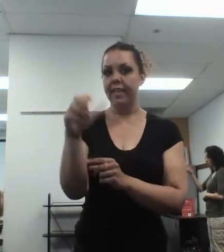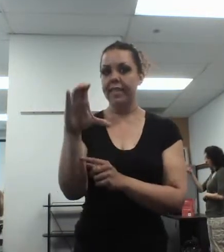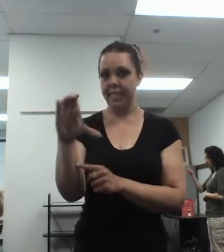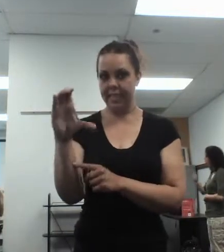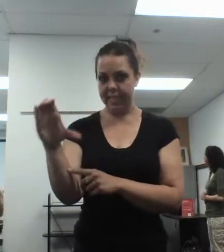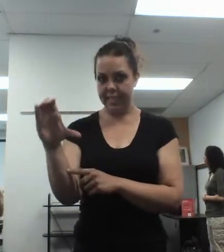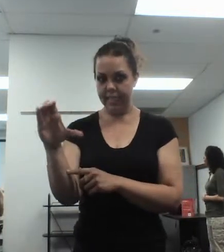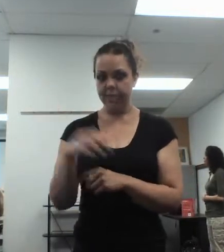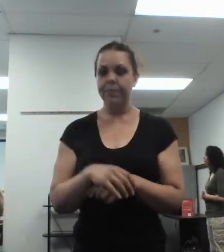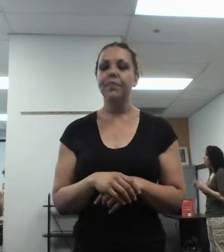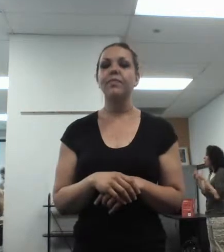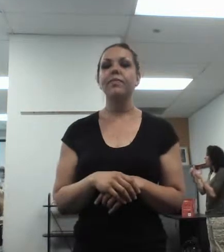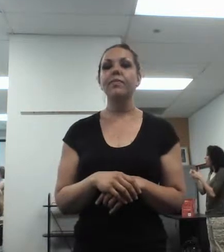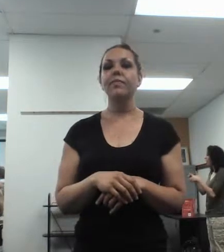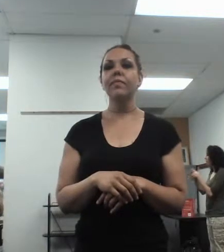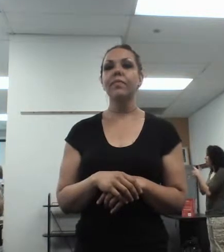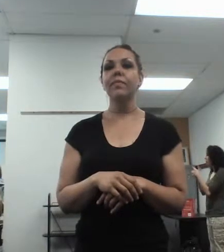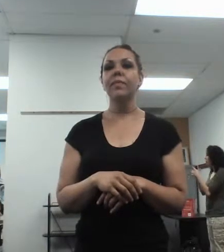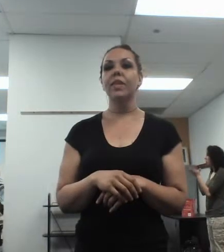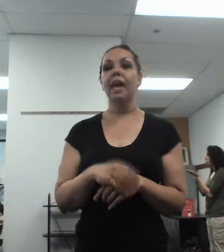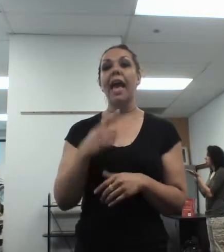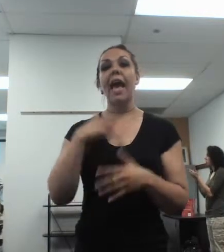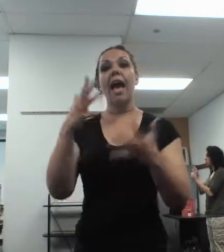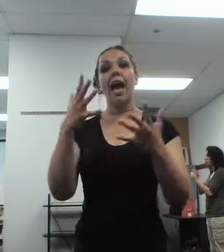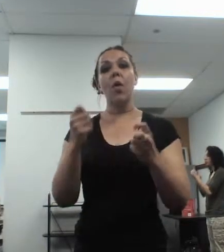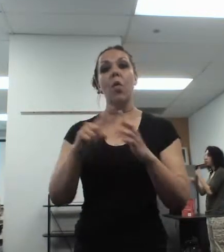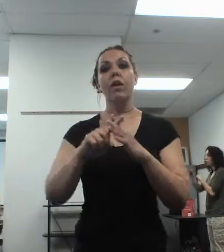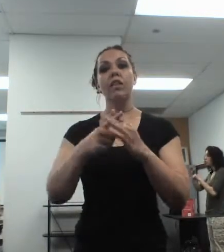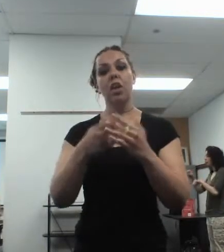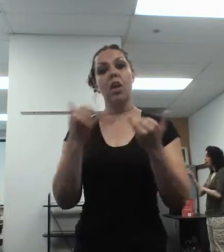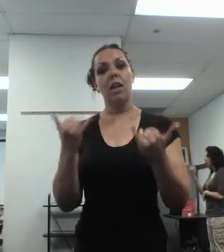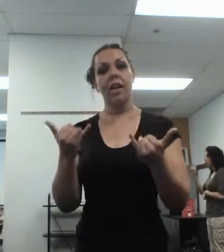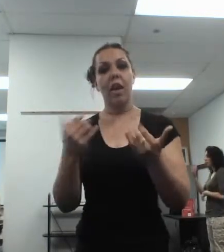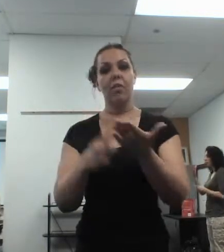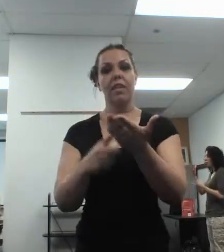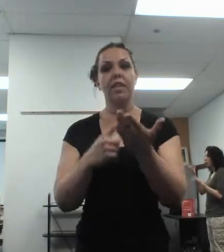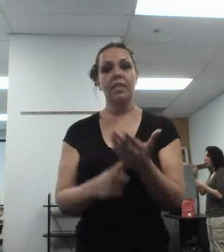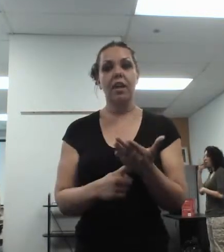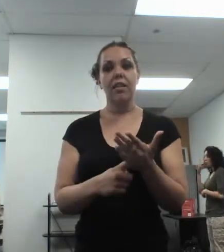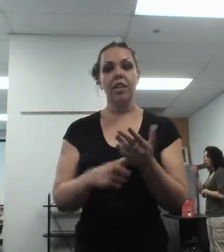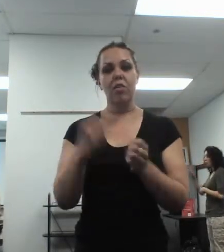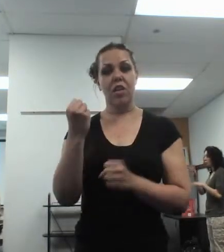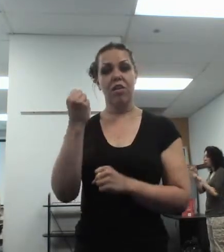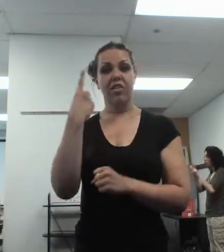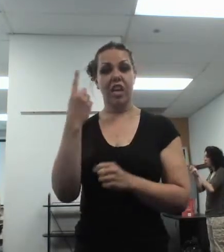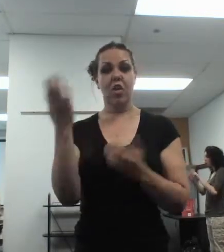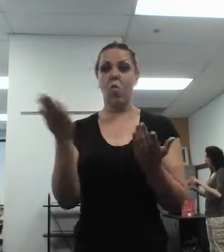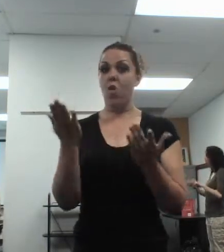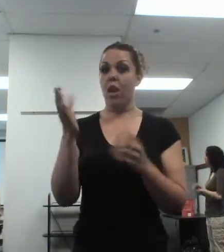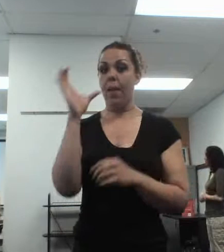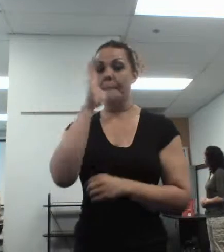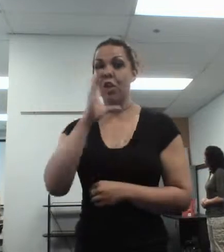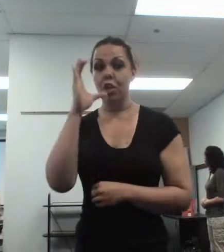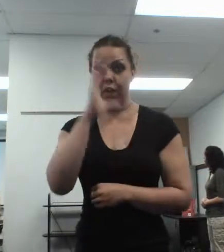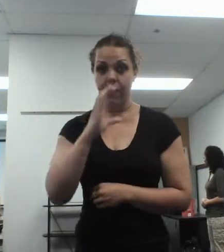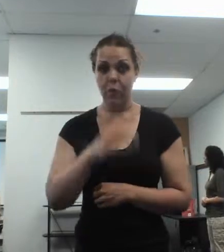that everybody understands what it is that you're looking for. Okay. The first C is it